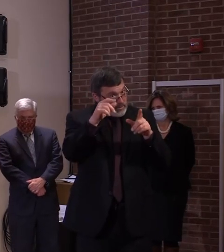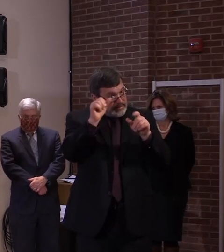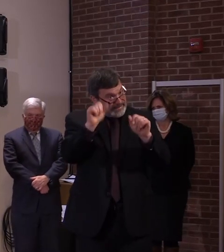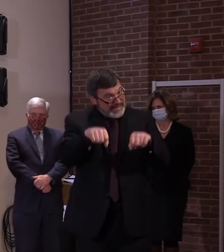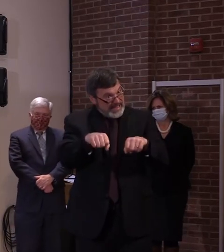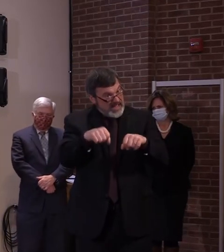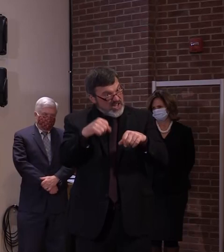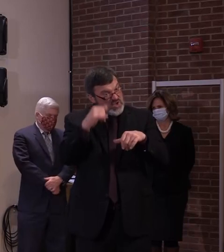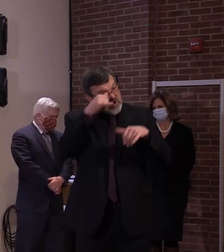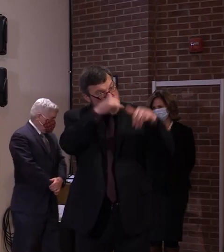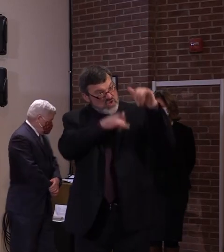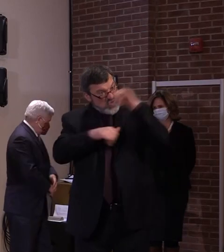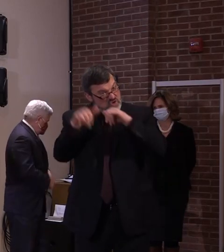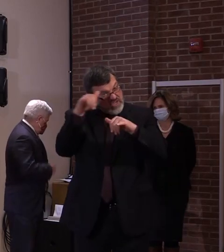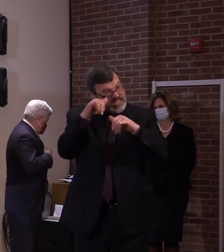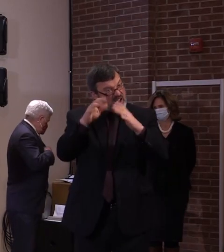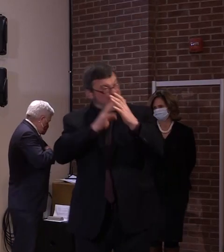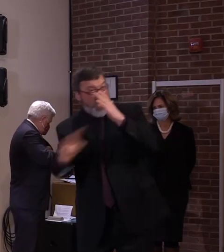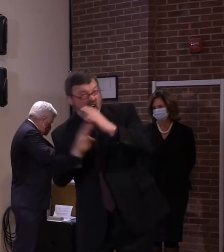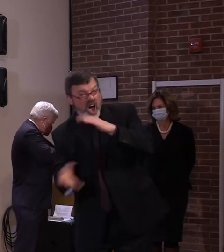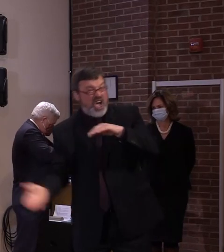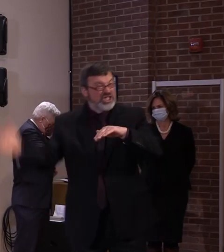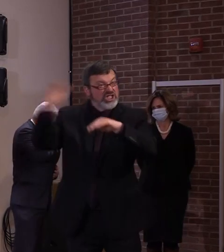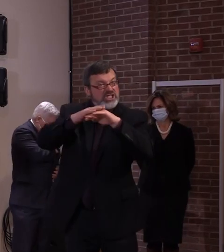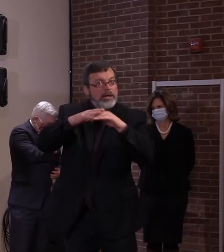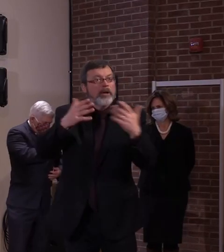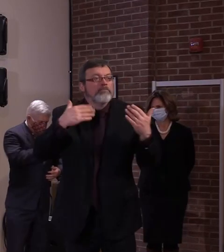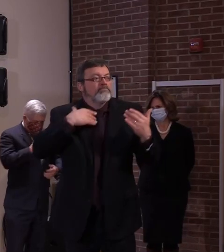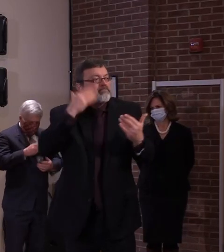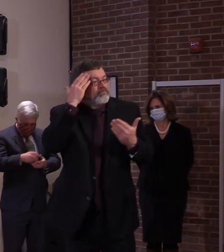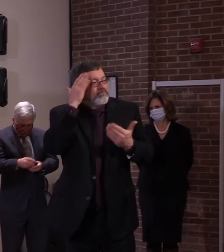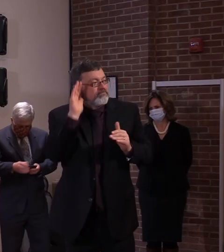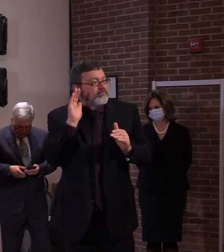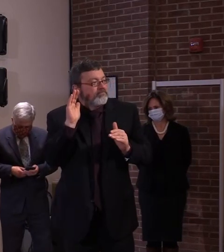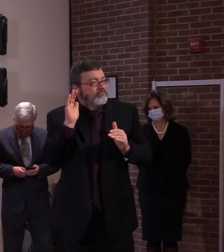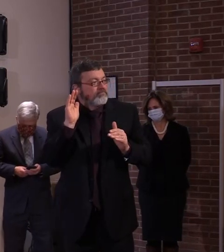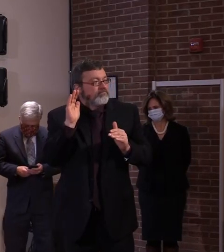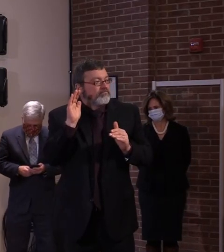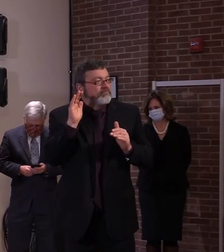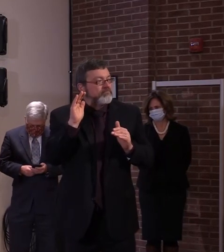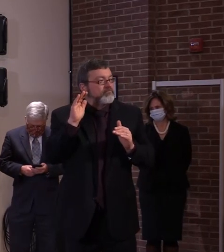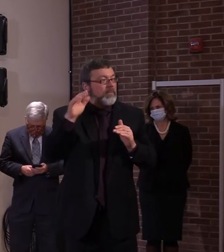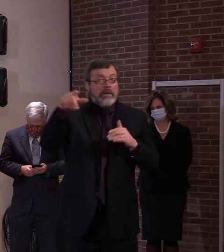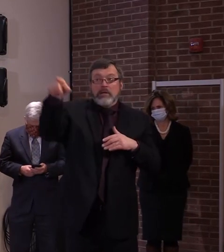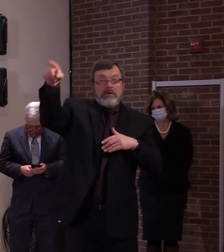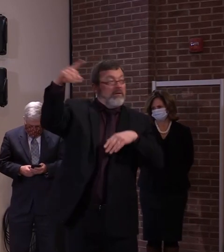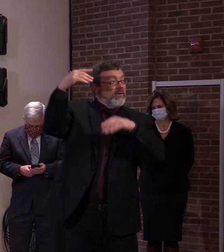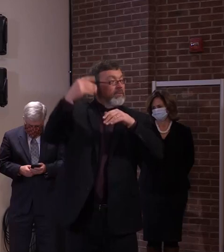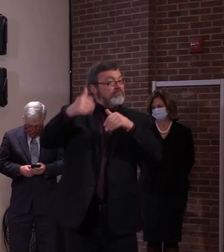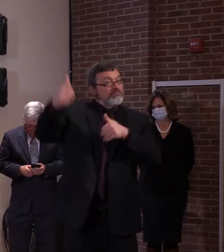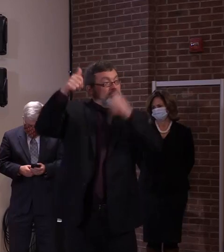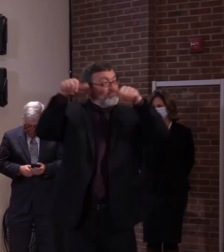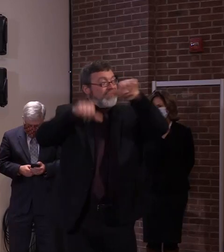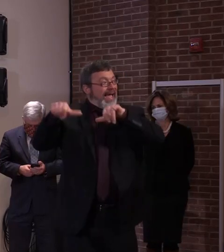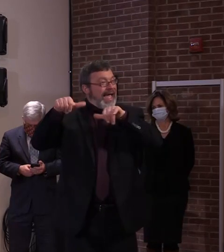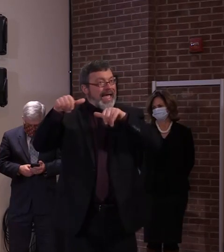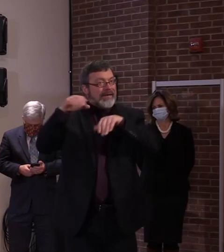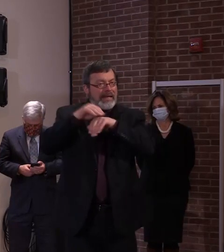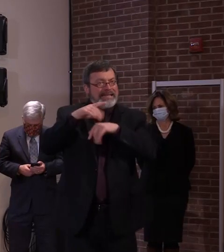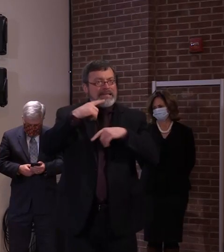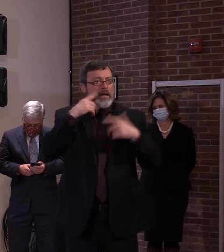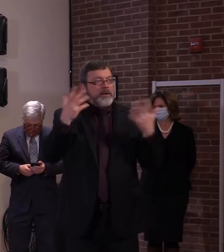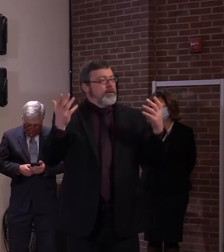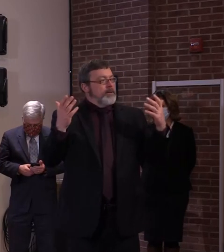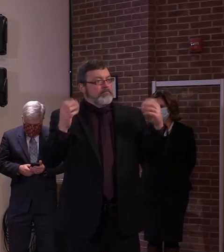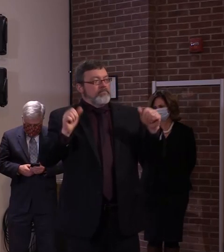and we're hearing, you know, on the from the health experts across the world, that it may not be as severe.